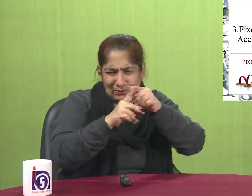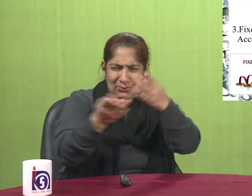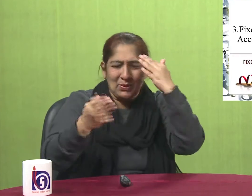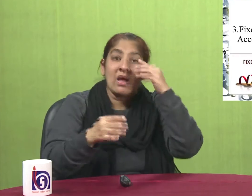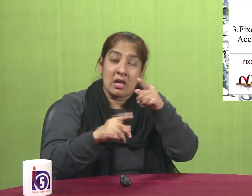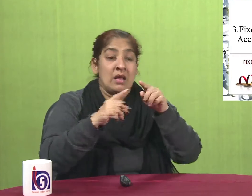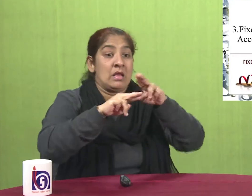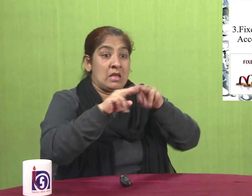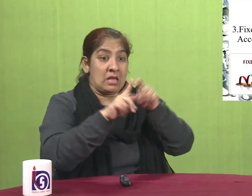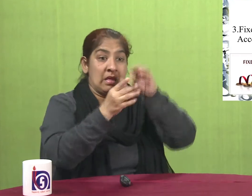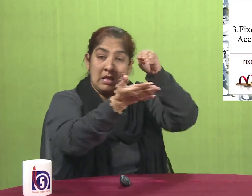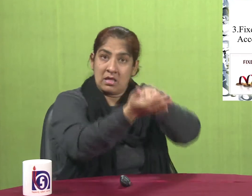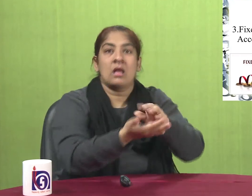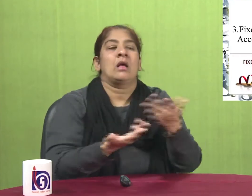So in the fixed deposit accounts,